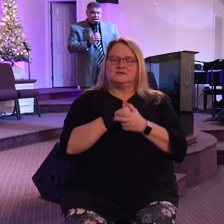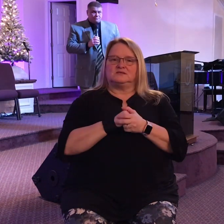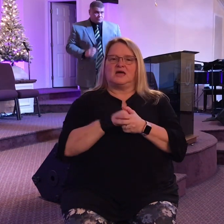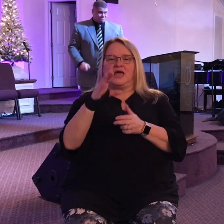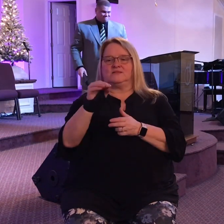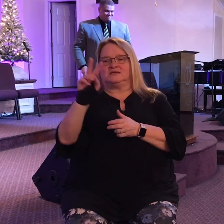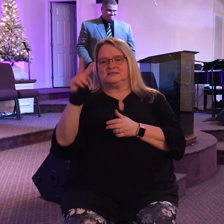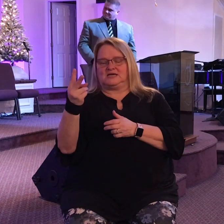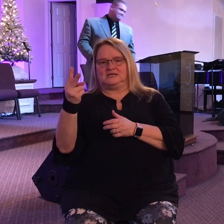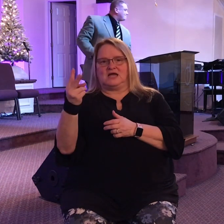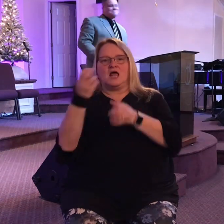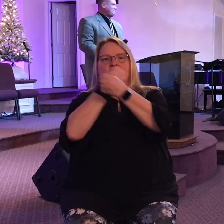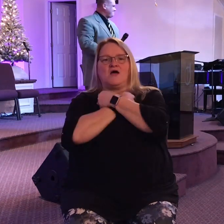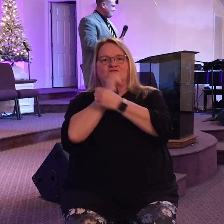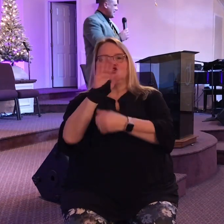your neighbor.